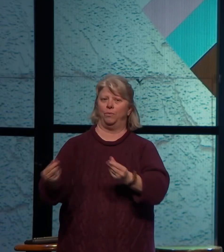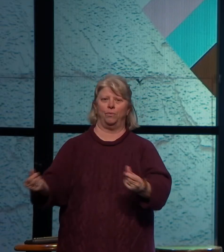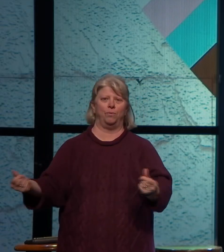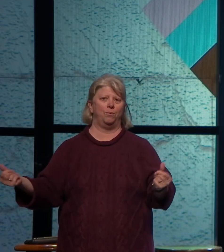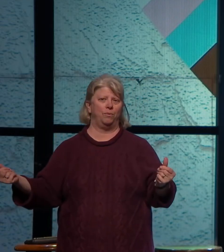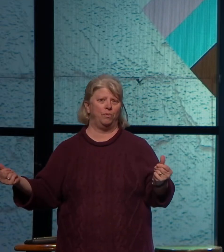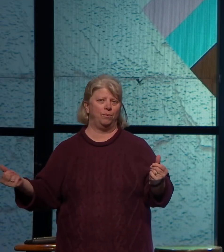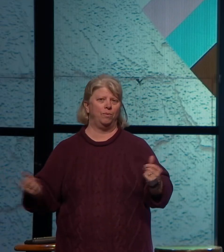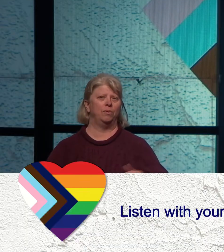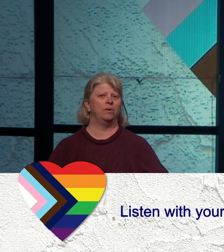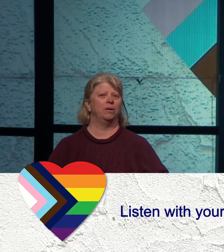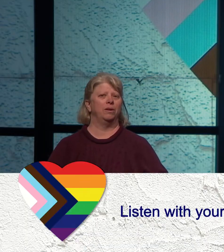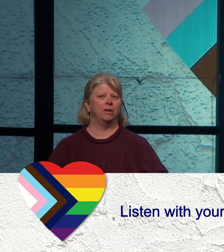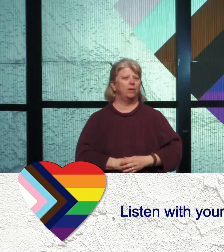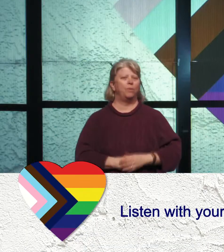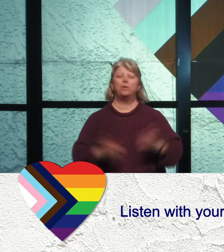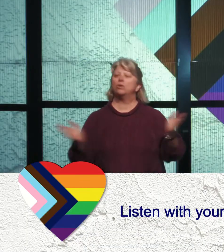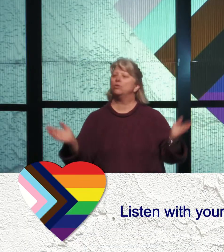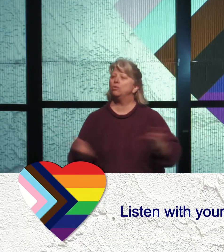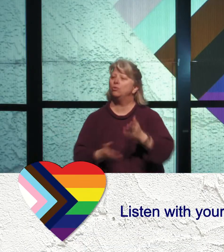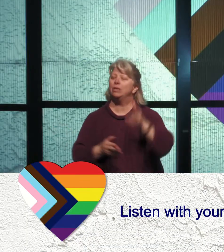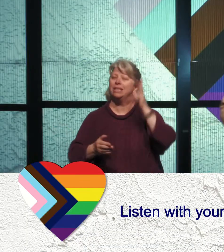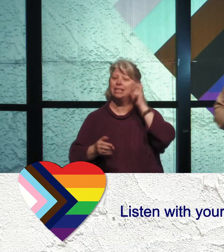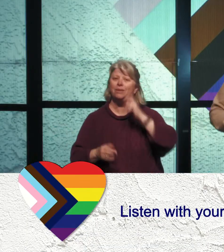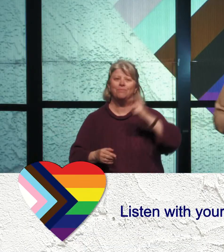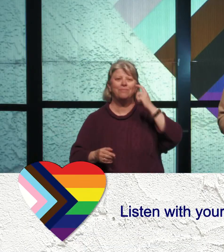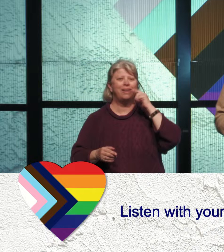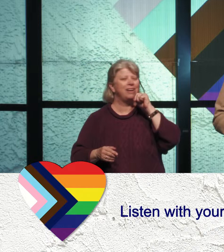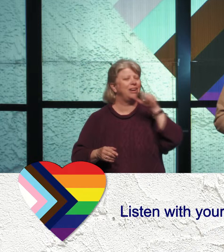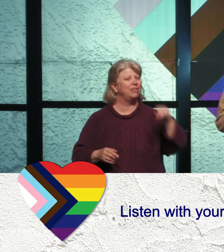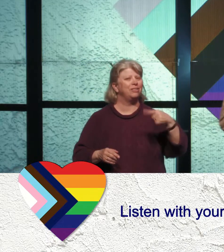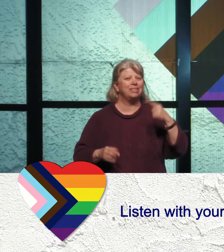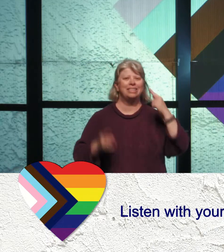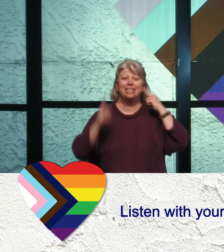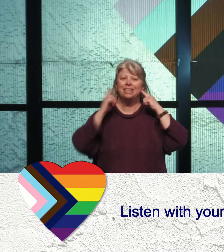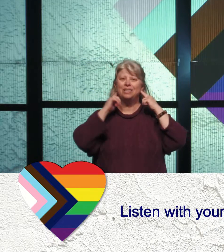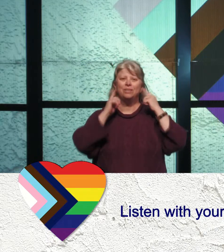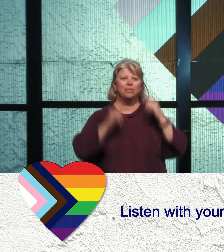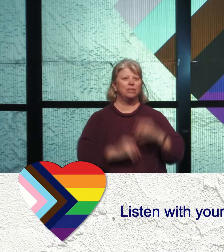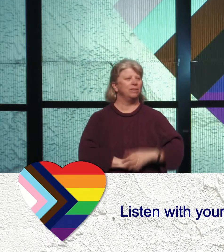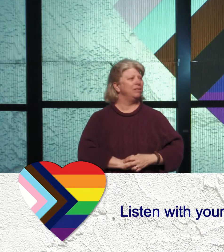away. I want to encourage you to listen with your mind and not just your ears.